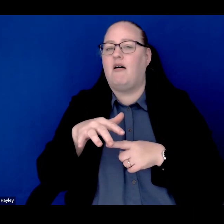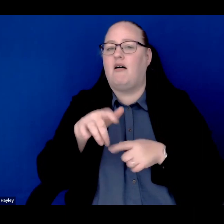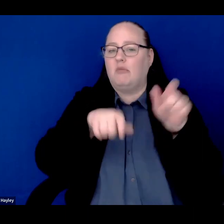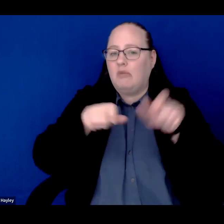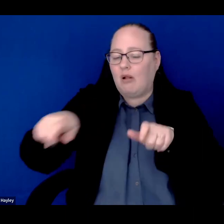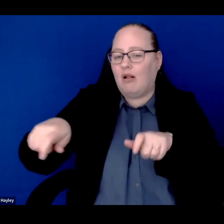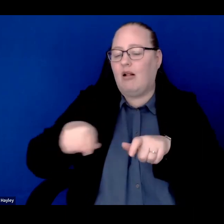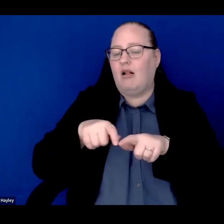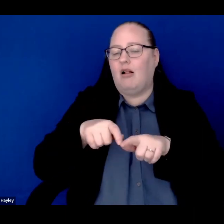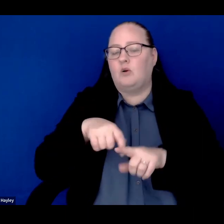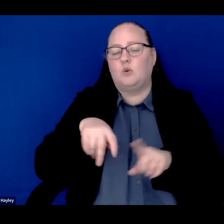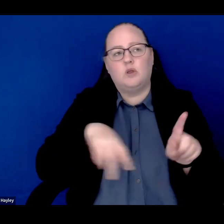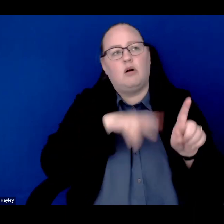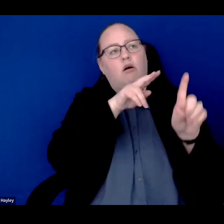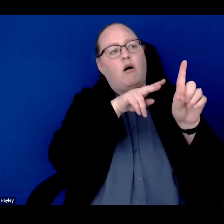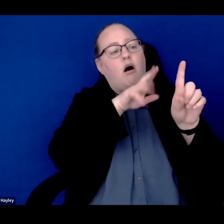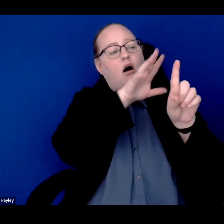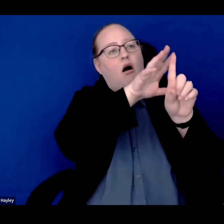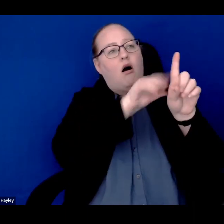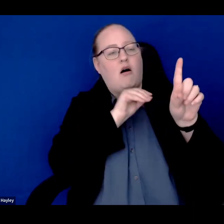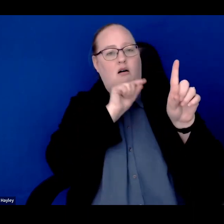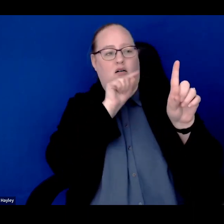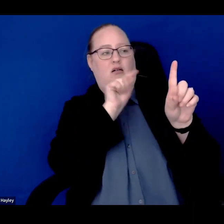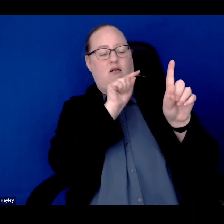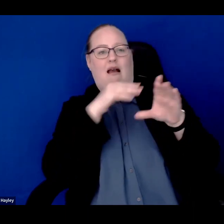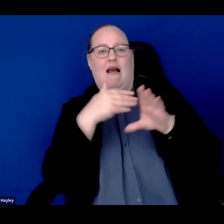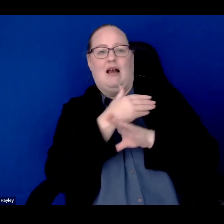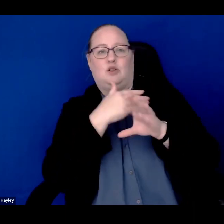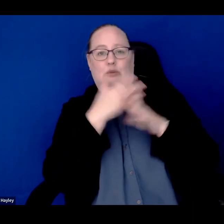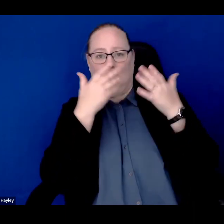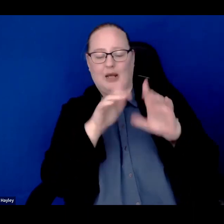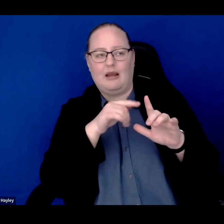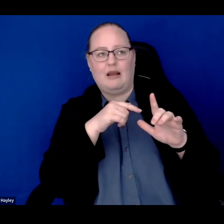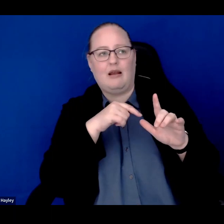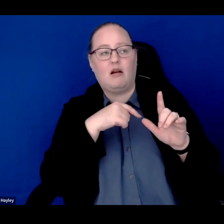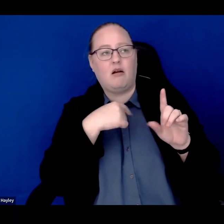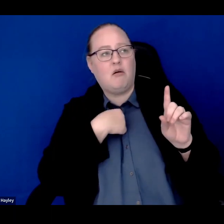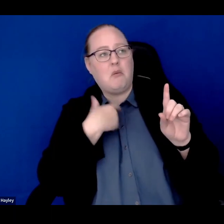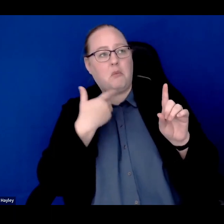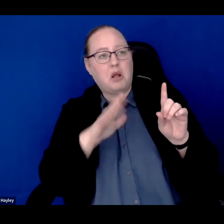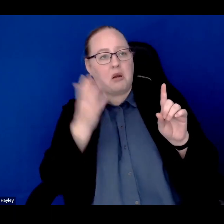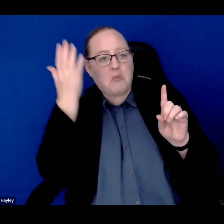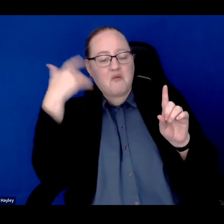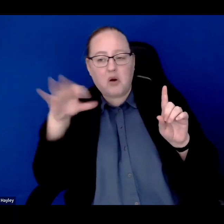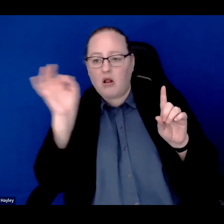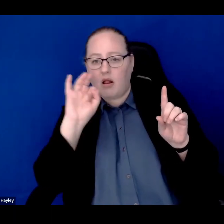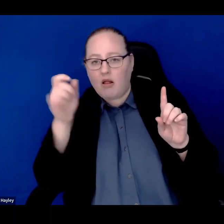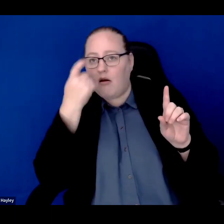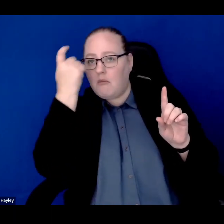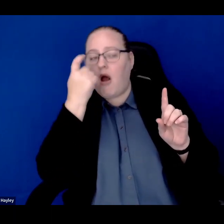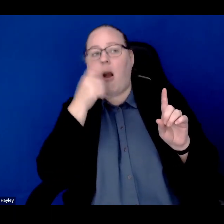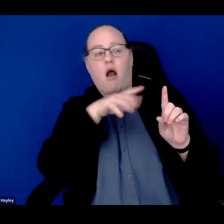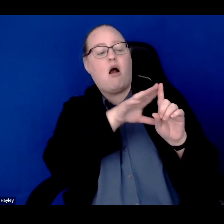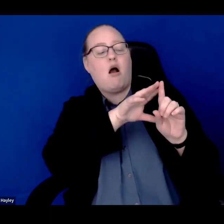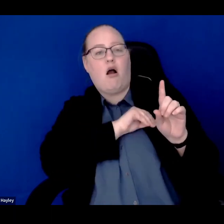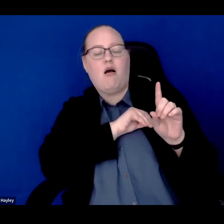like themselves who is doing that thing that they never thought of, or they didn't think to do in that way, or it sparked an idea of how they